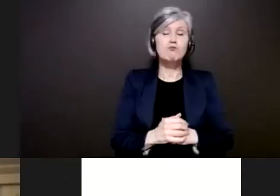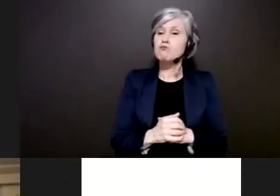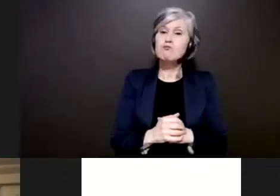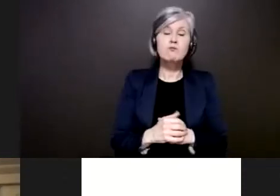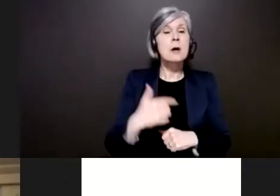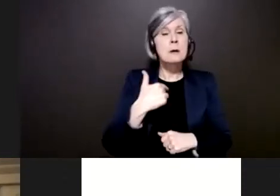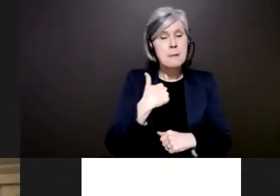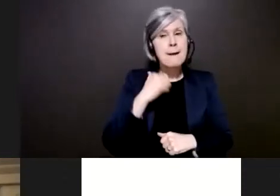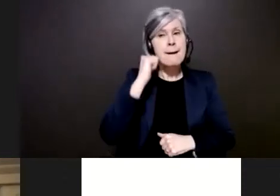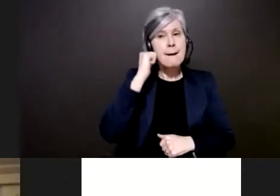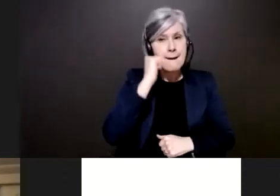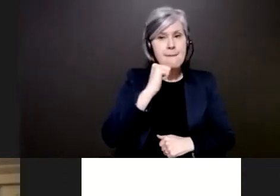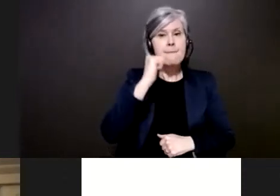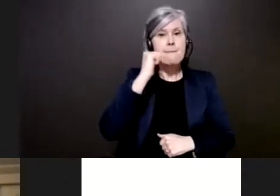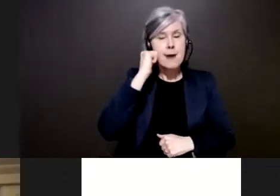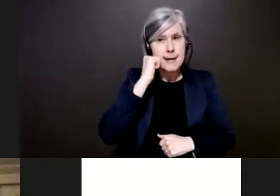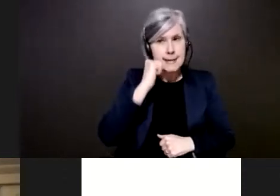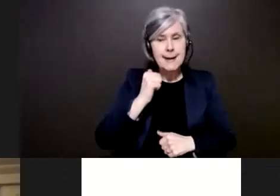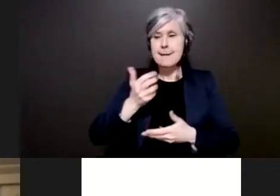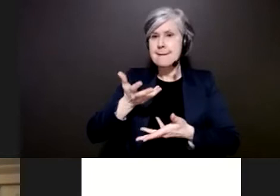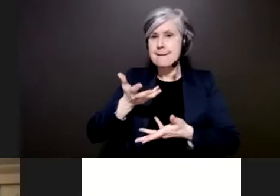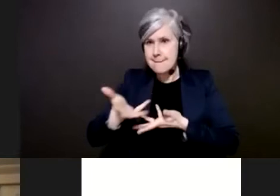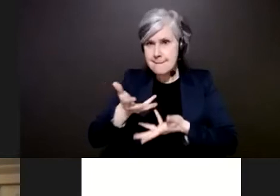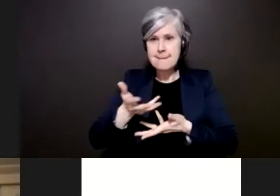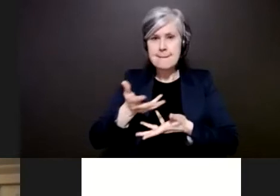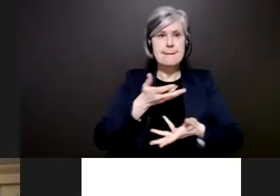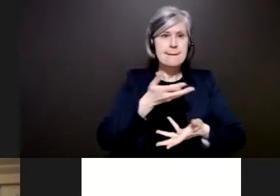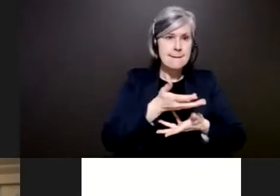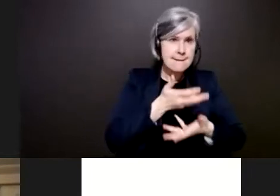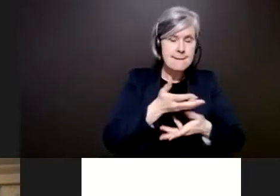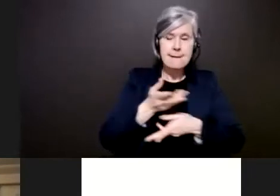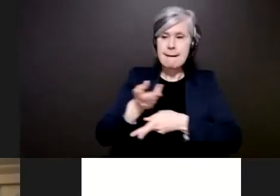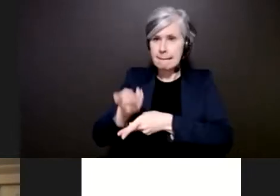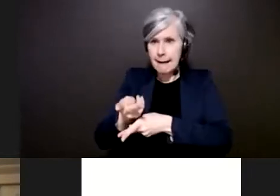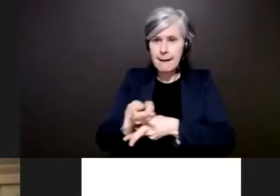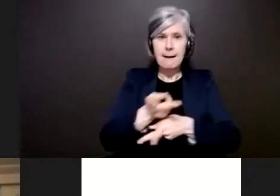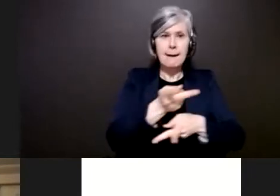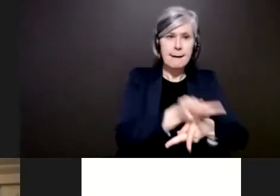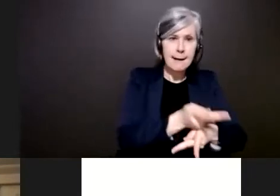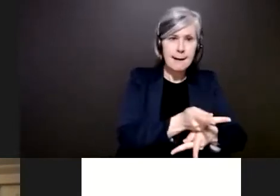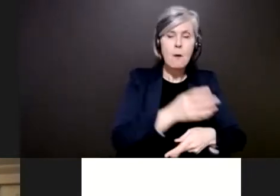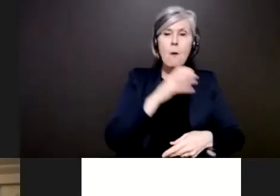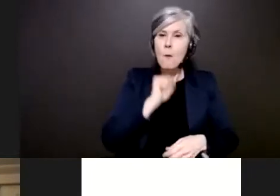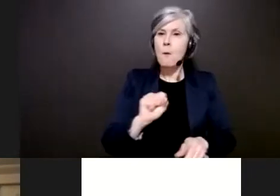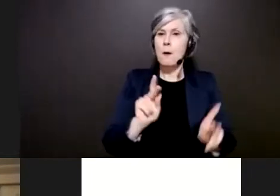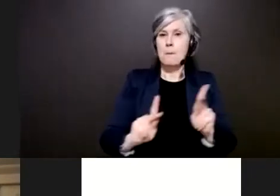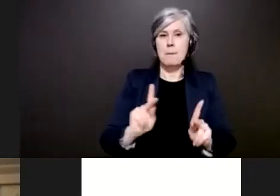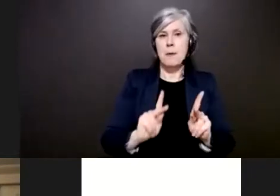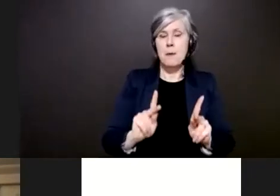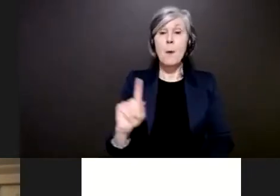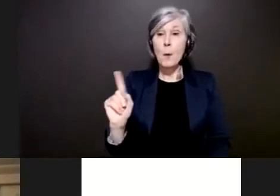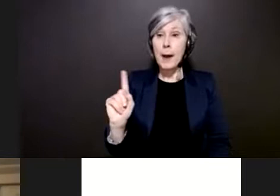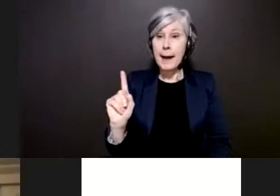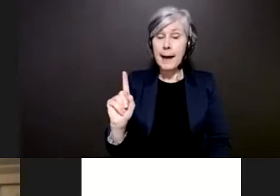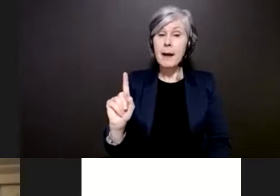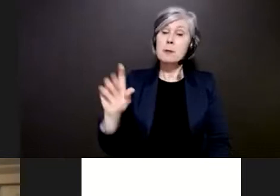day of my life in different settings, in their homes, in long-term care, and in the hospital. And what I'm about to tell you